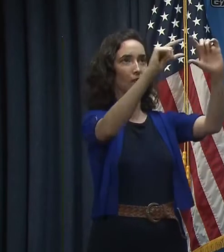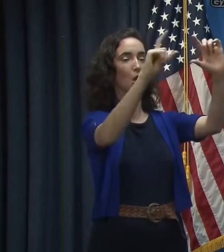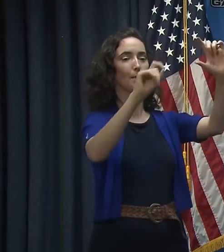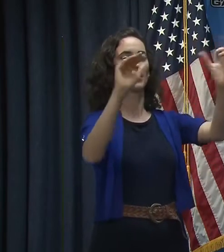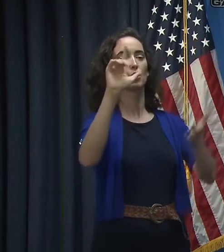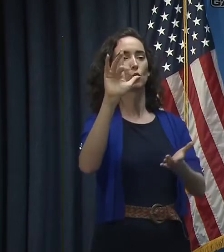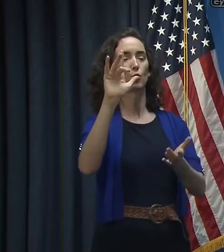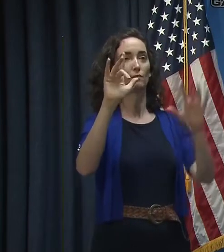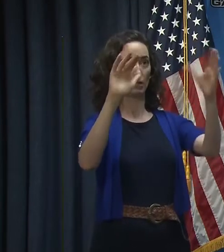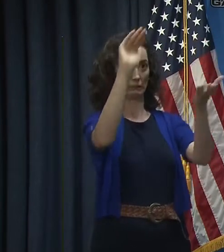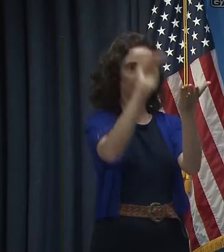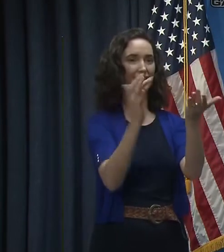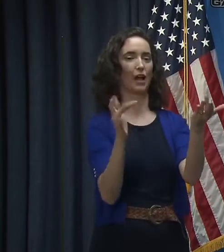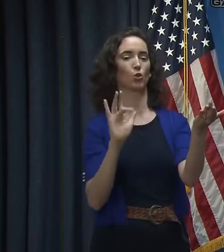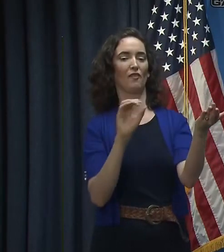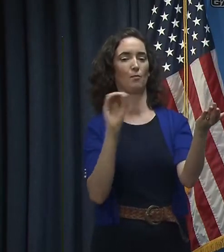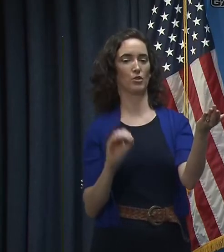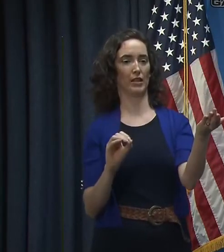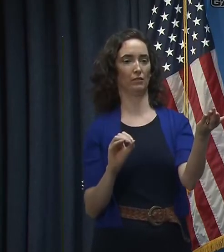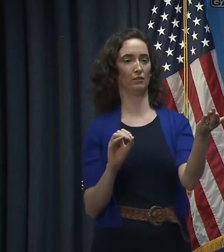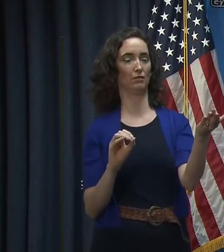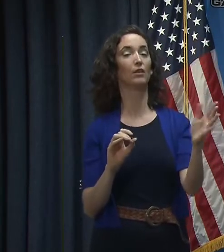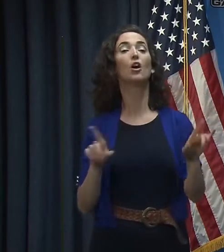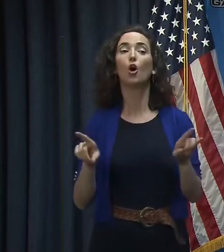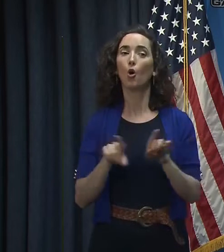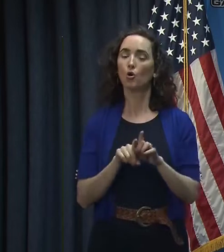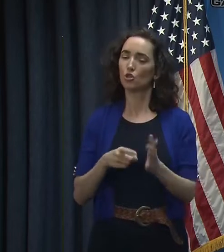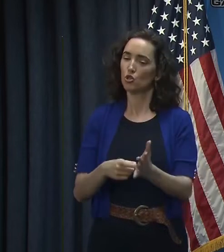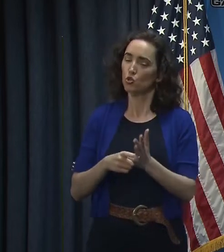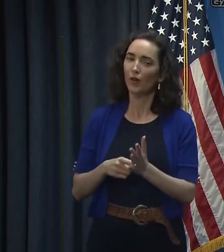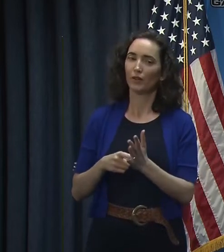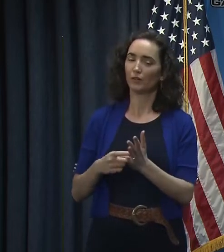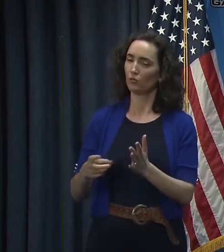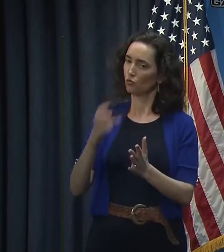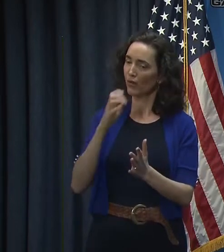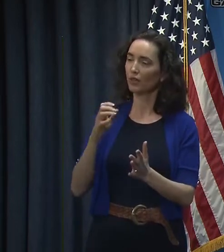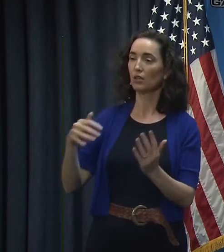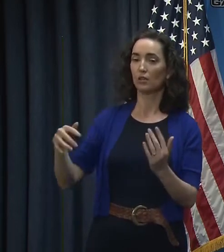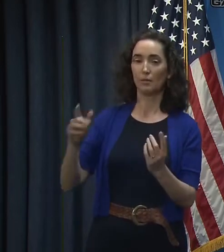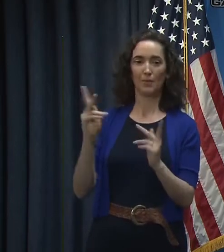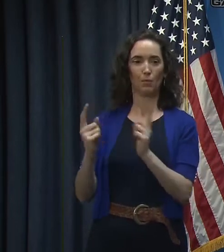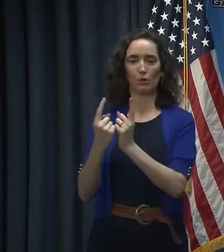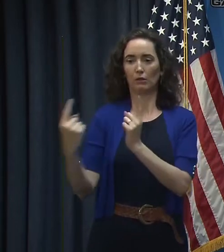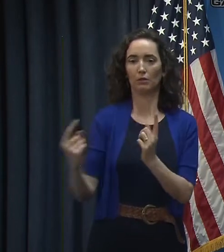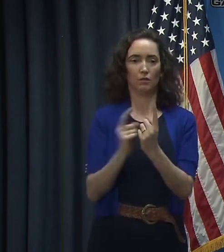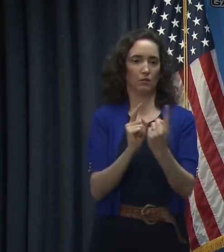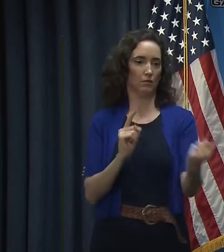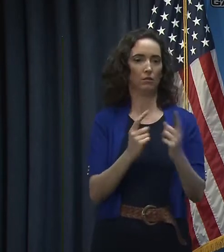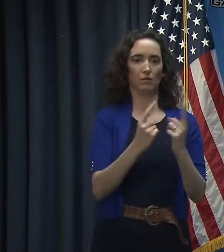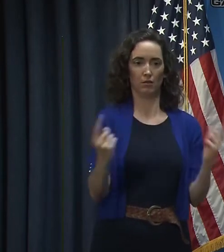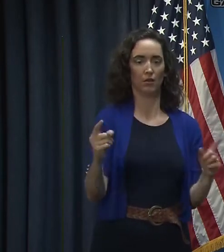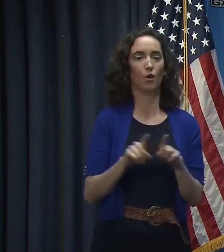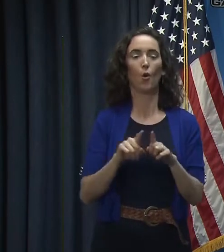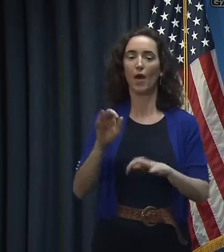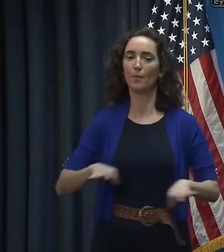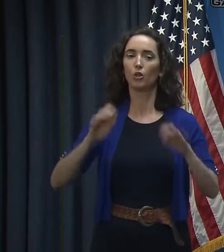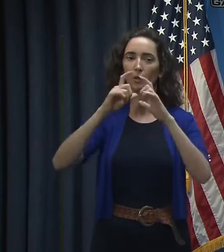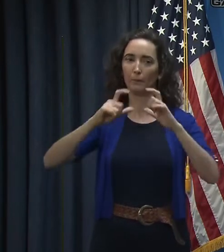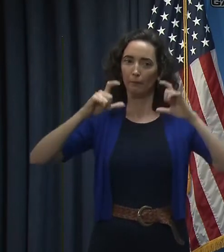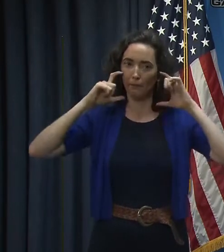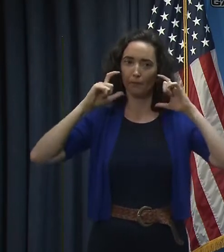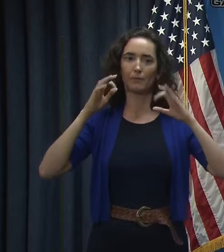those businesses, along with strict requirements for social distancing and mask and facial covering